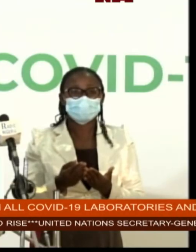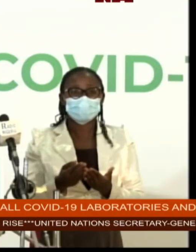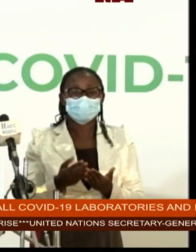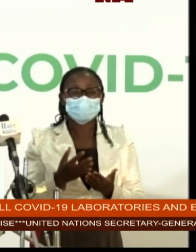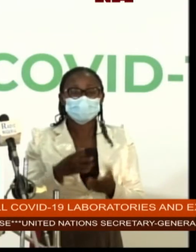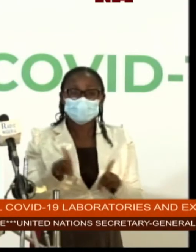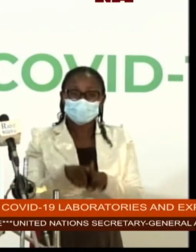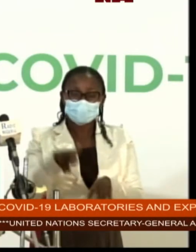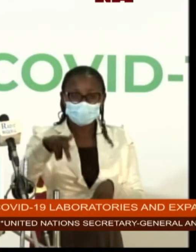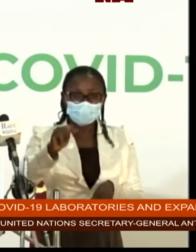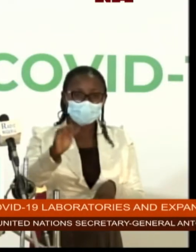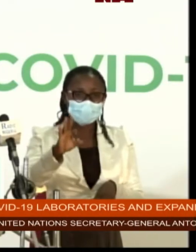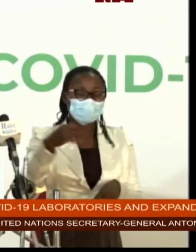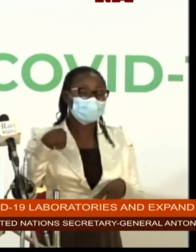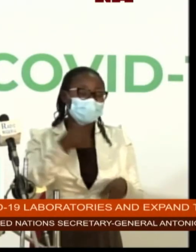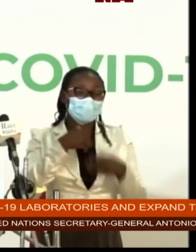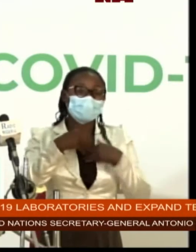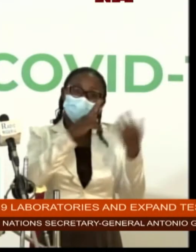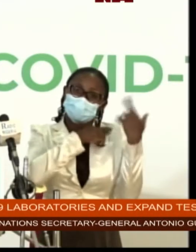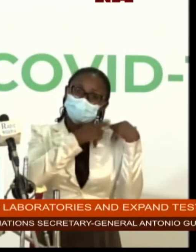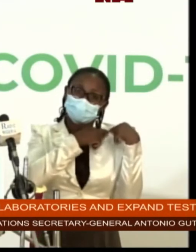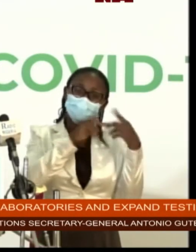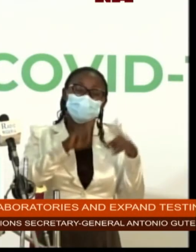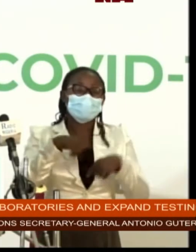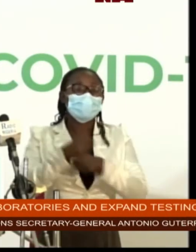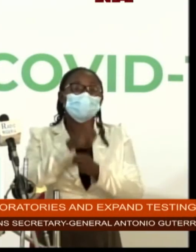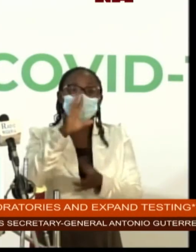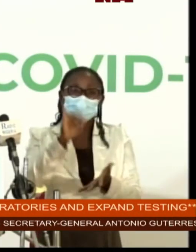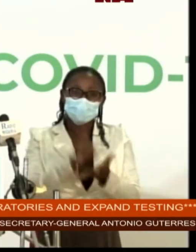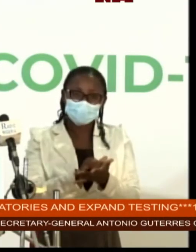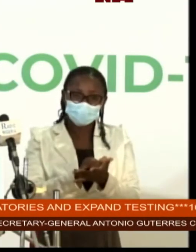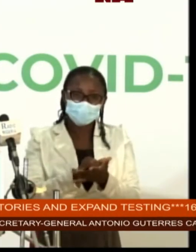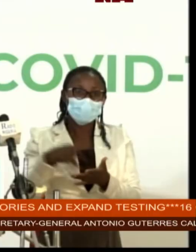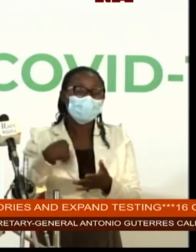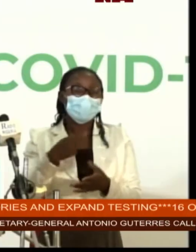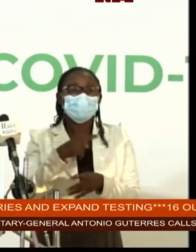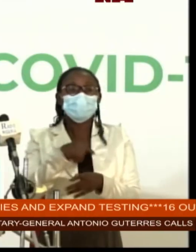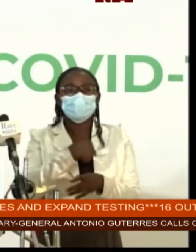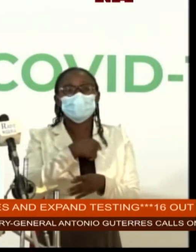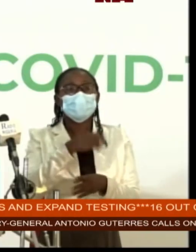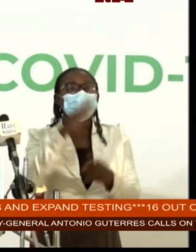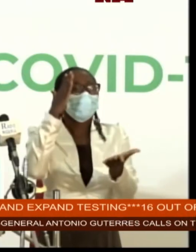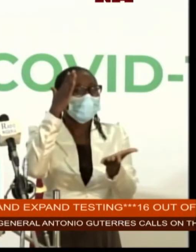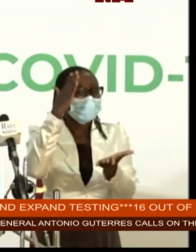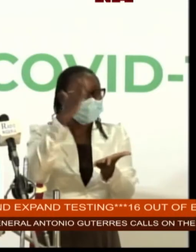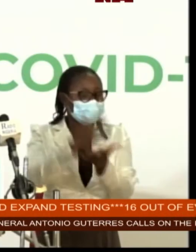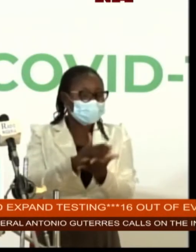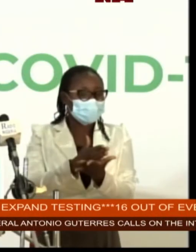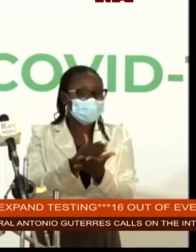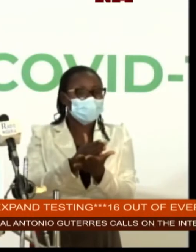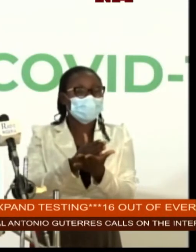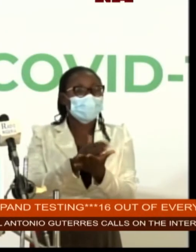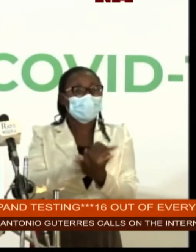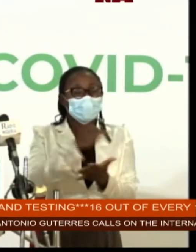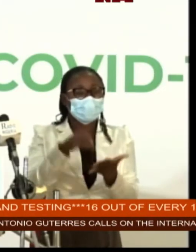As a presidential task force, we have a responsibility to ensure that we secure for the people of Nigeria